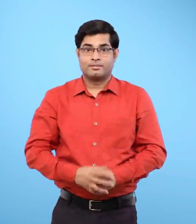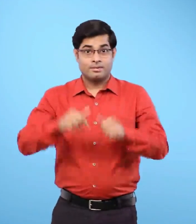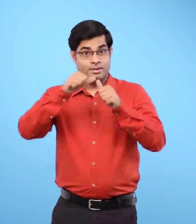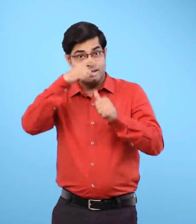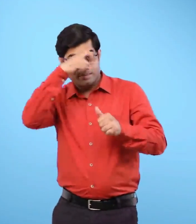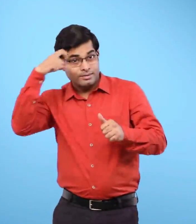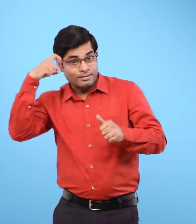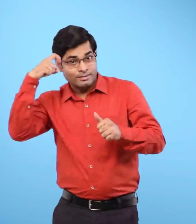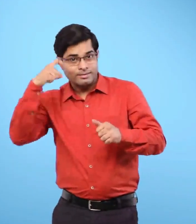April,